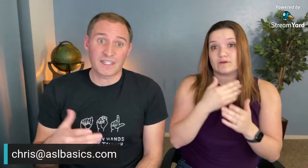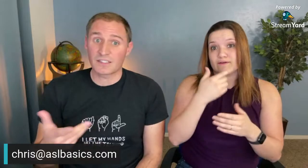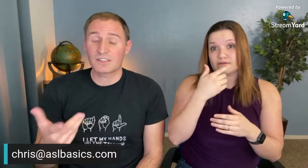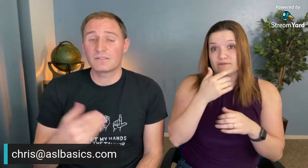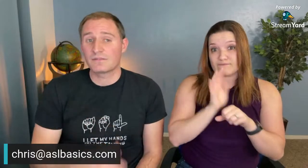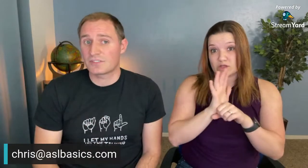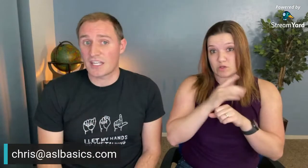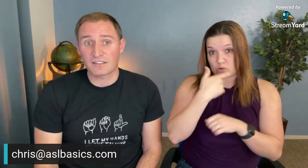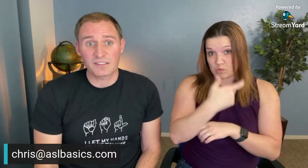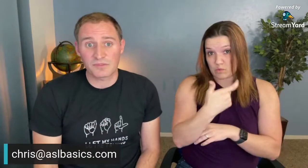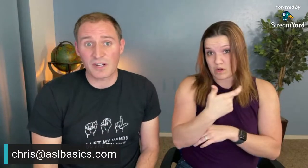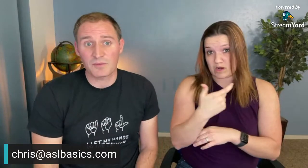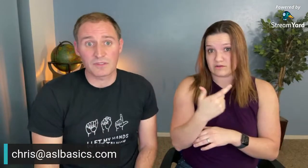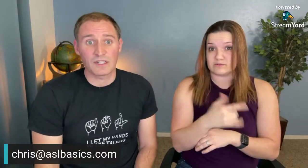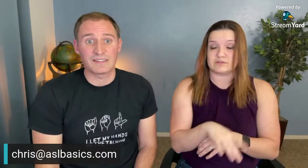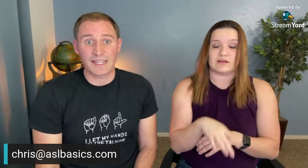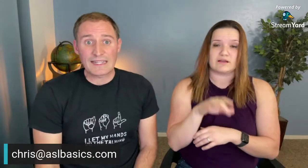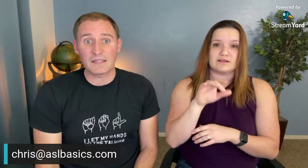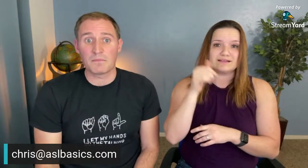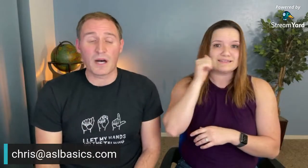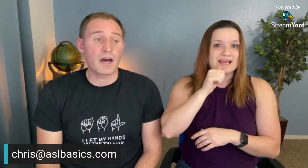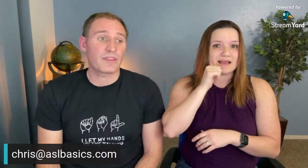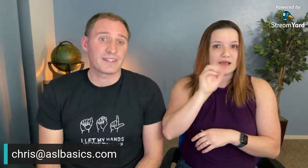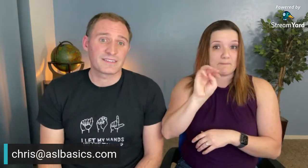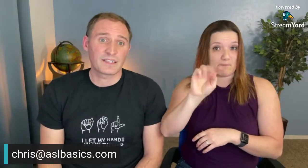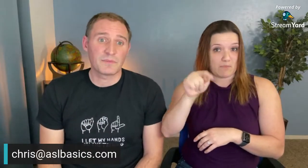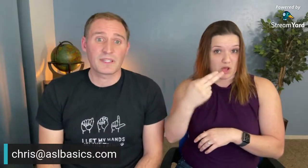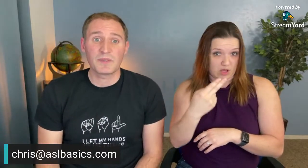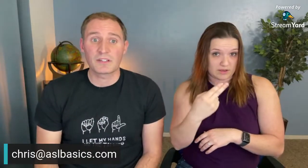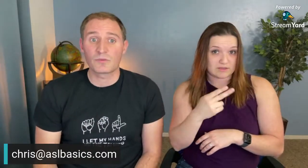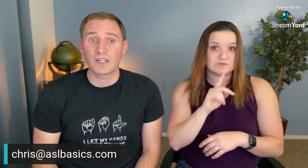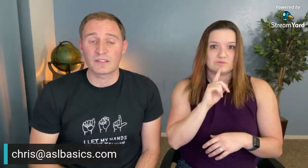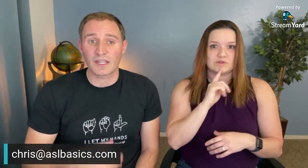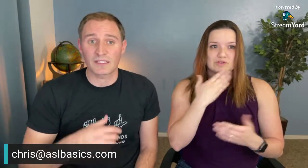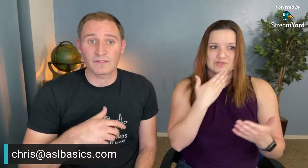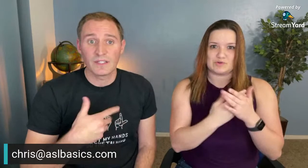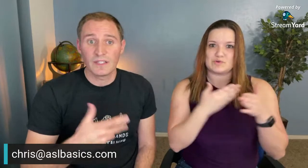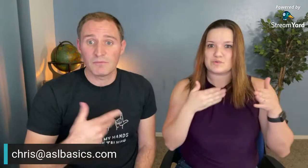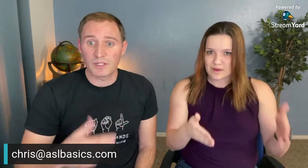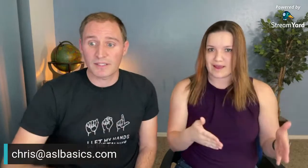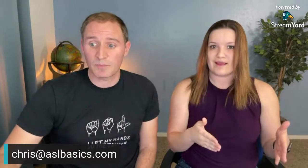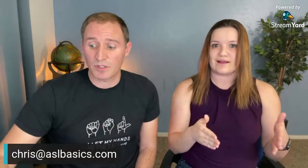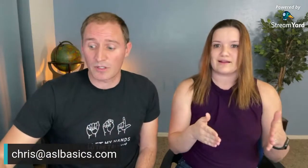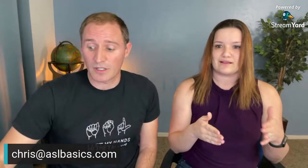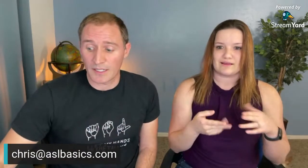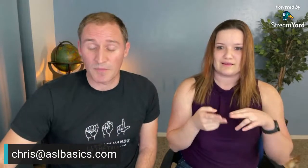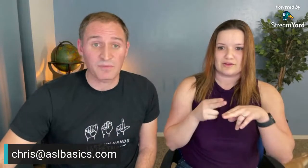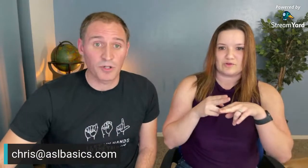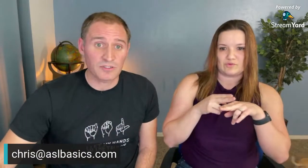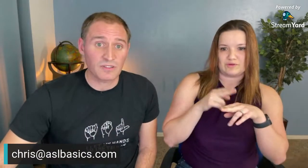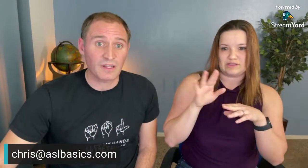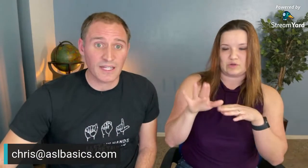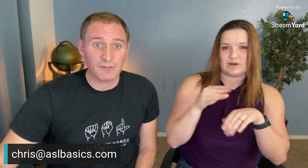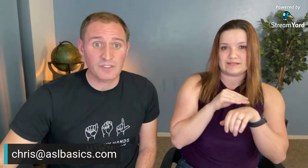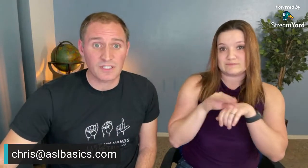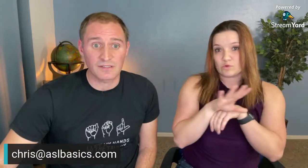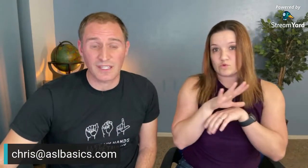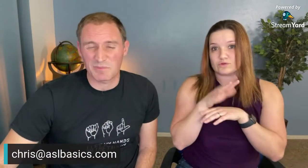good channel to subscribe to, Daily Moth, and it can be a good way to kind of build up your exposure to the language and kind of build